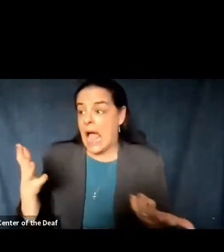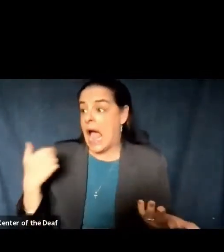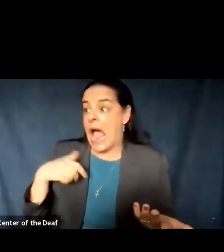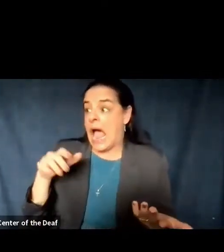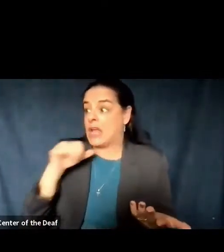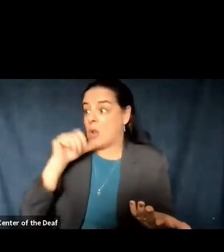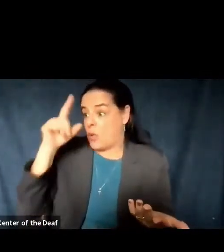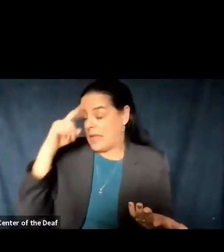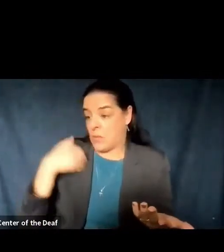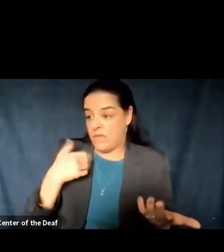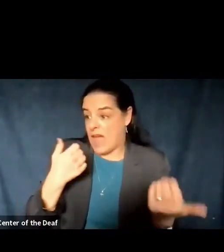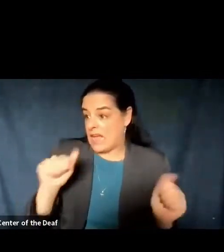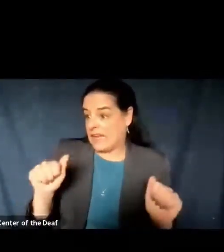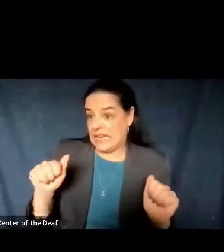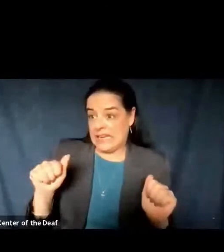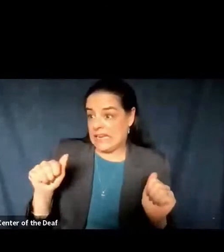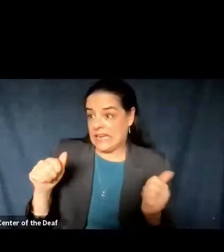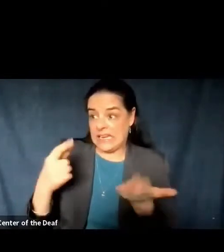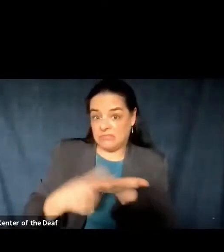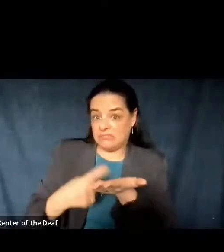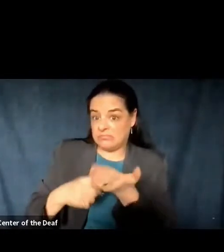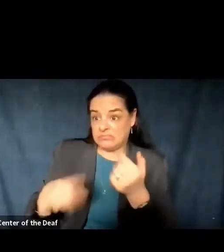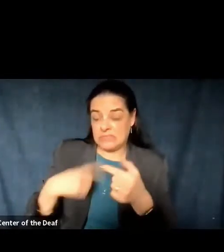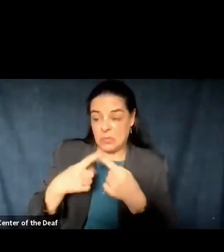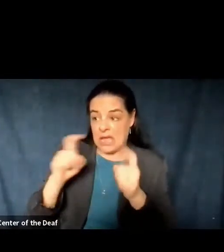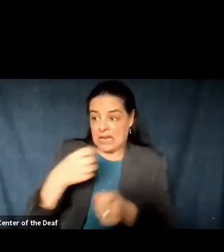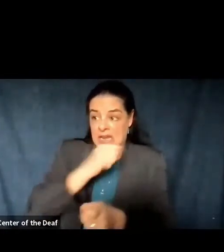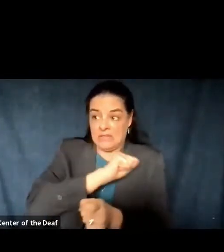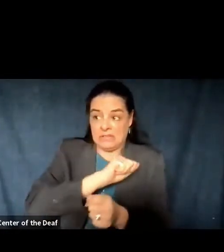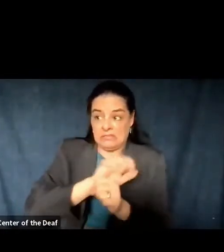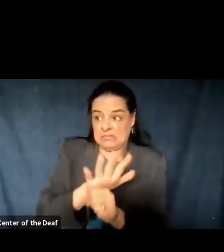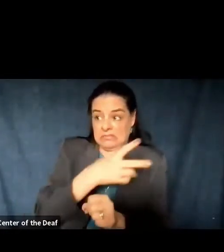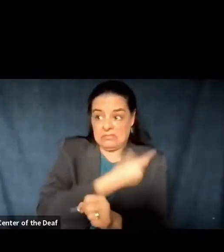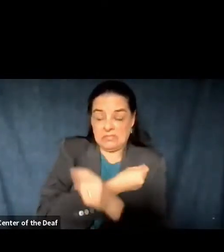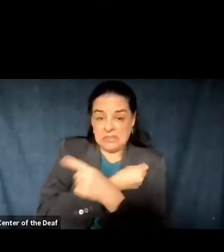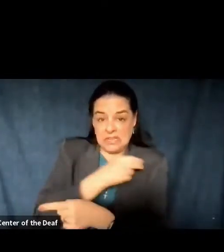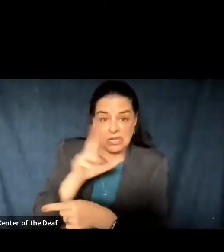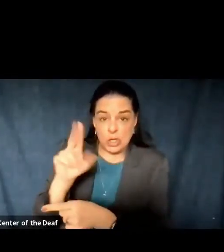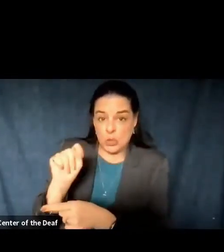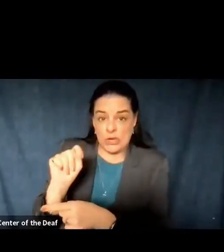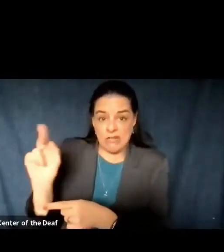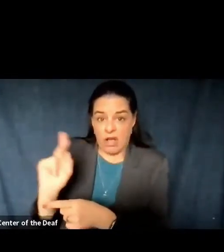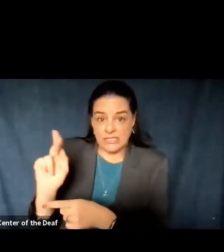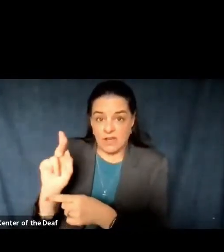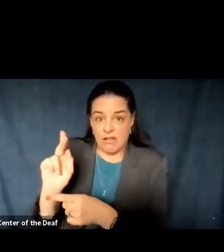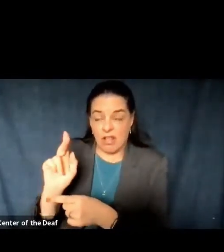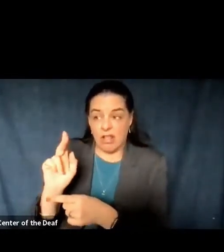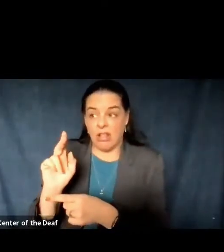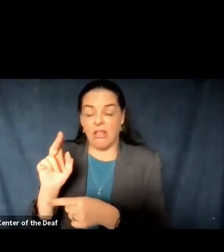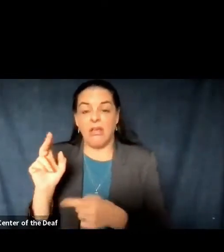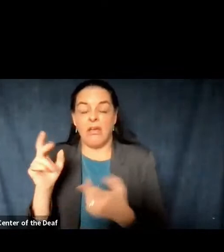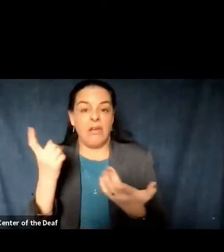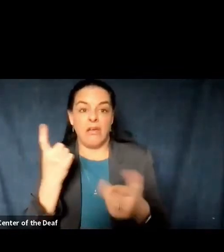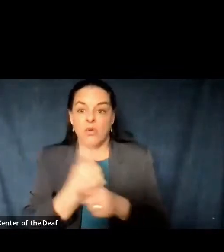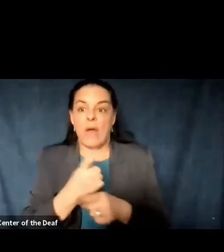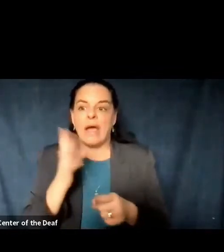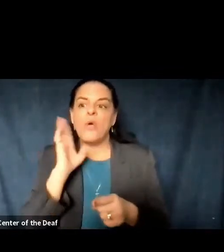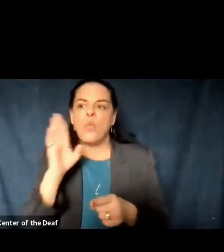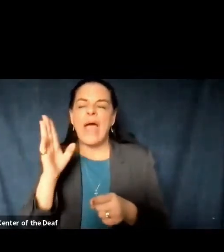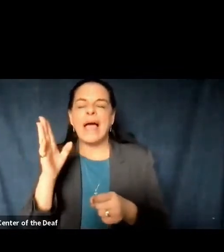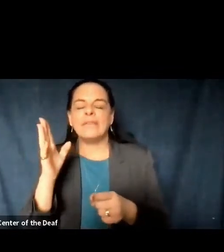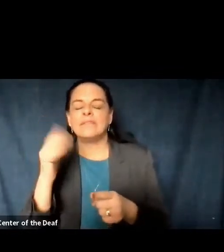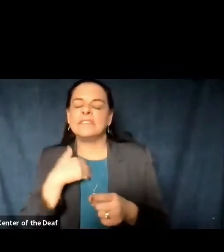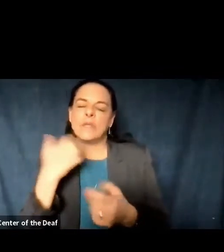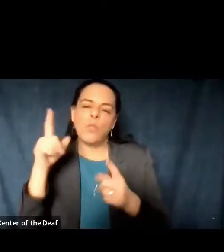don't think you've had a chat with them yet about vaccine distribution either. Again, we will be working at that and have some questions we still need to get